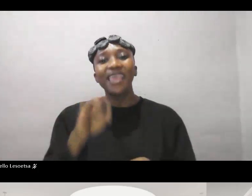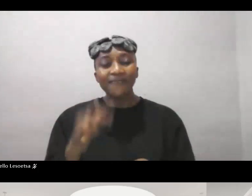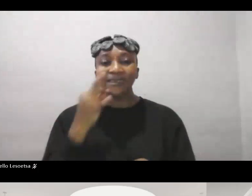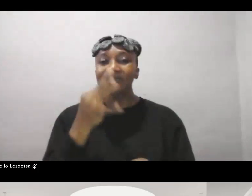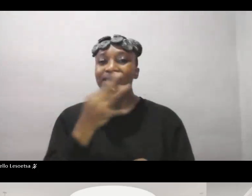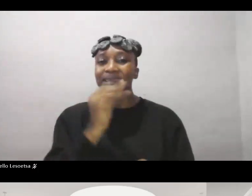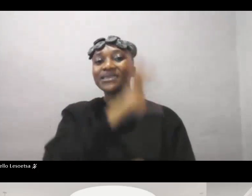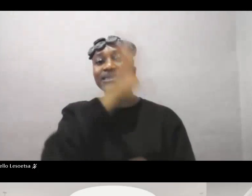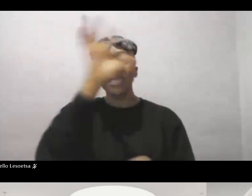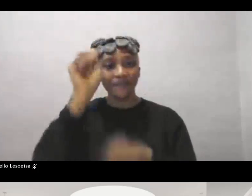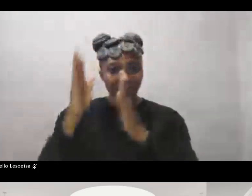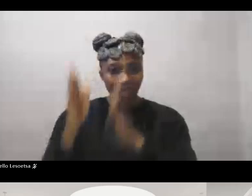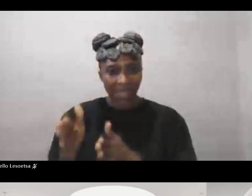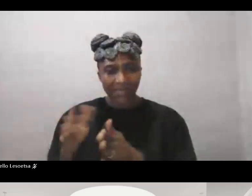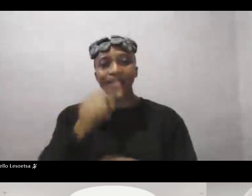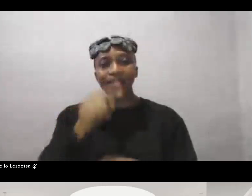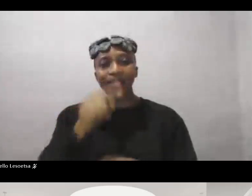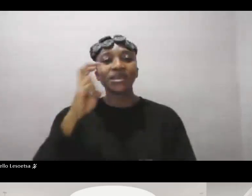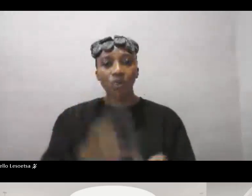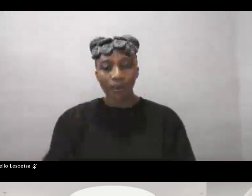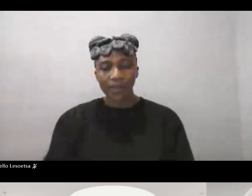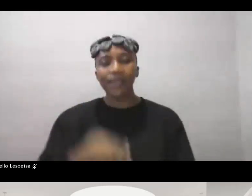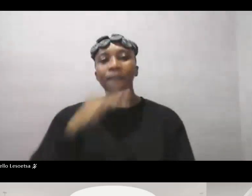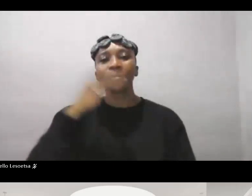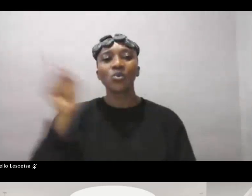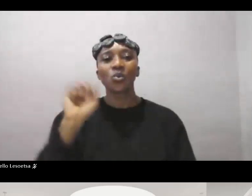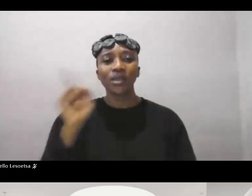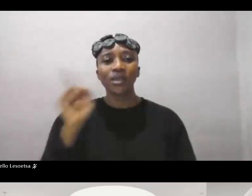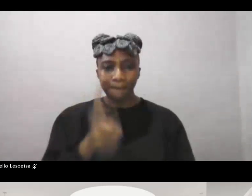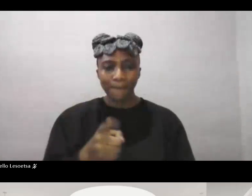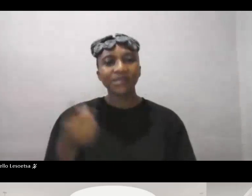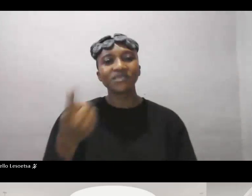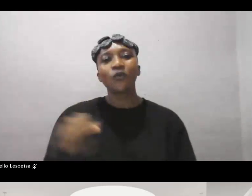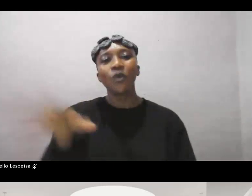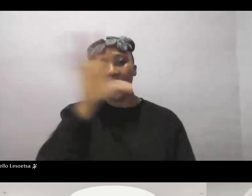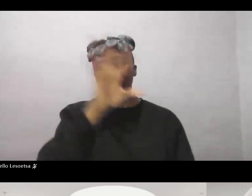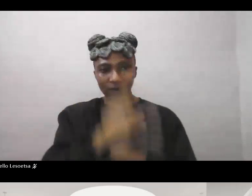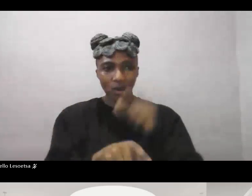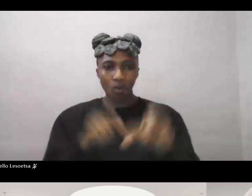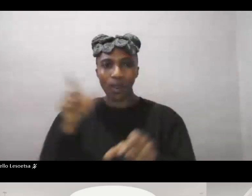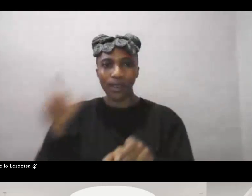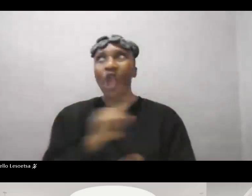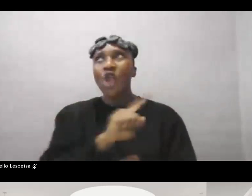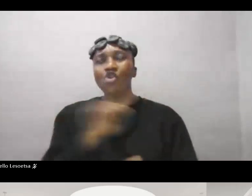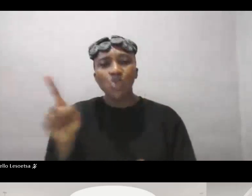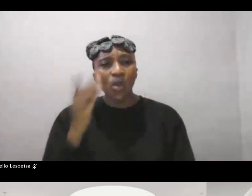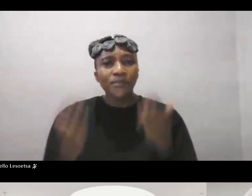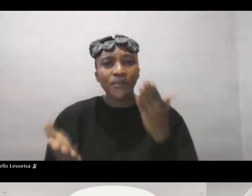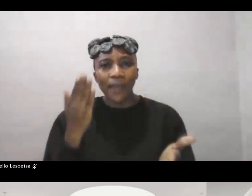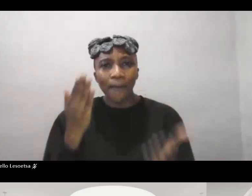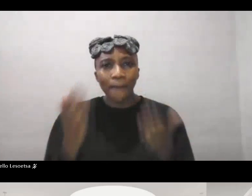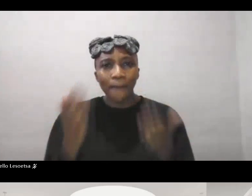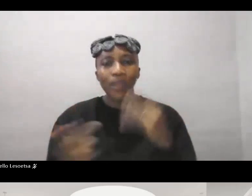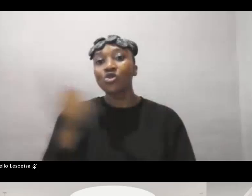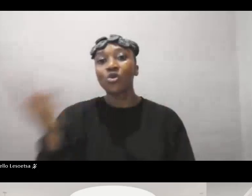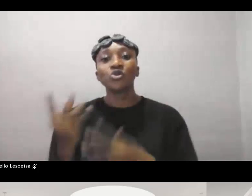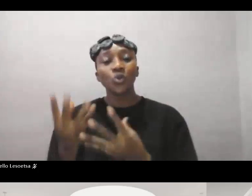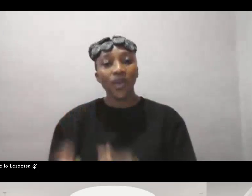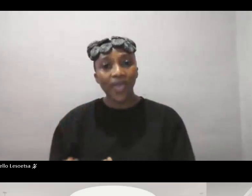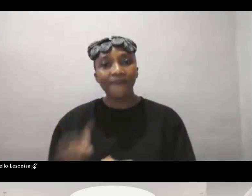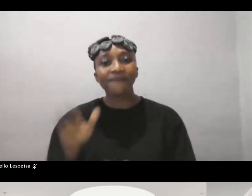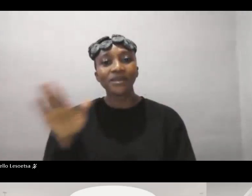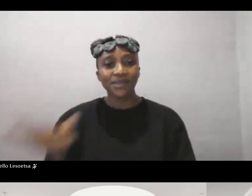is a requirement. It should be for everyone, not necessarily those who have children